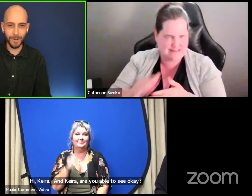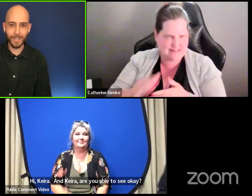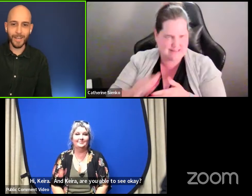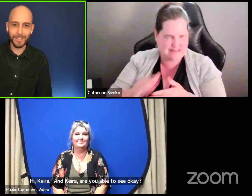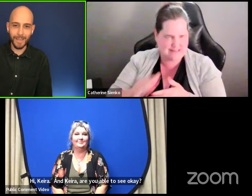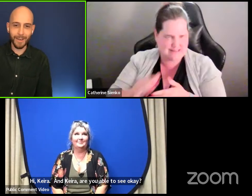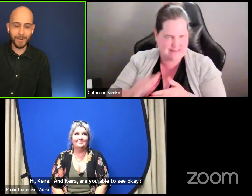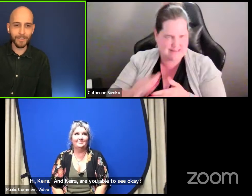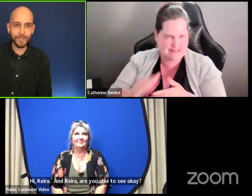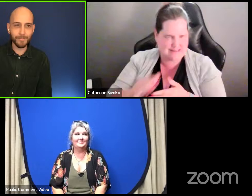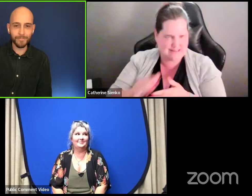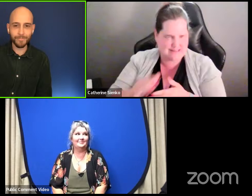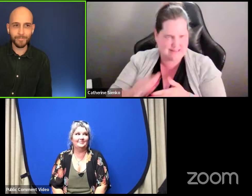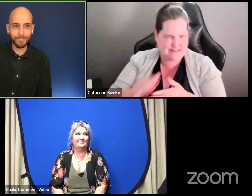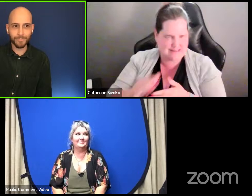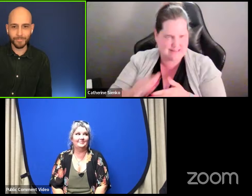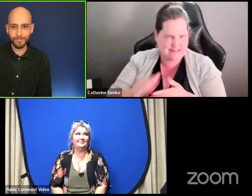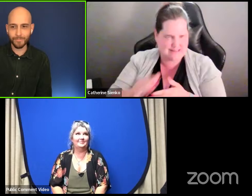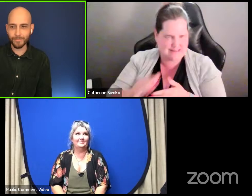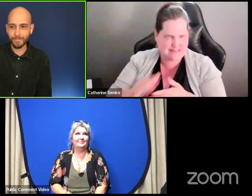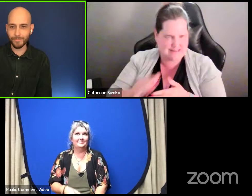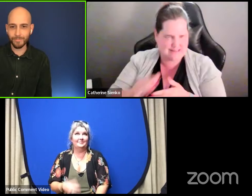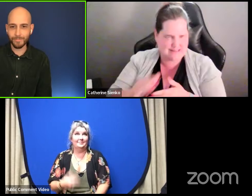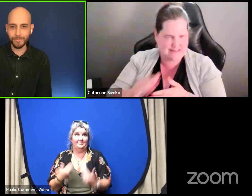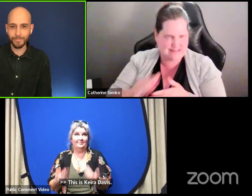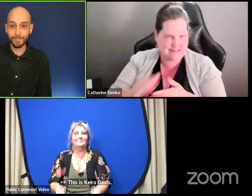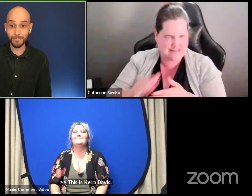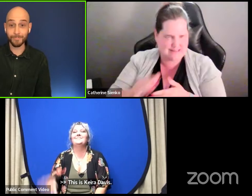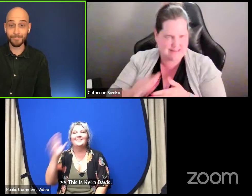This is Kira. Yes, I can.